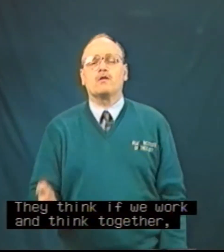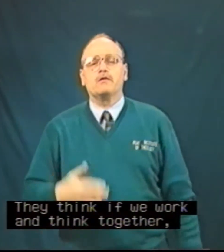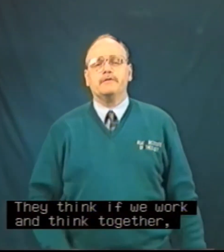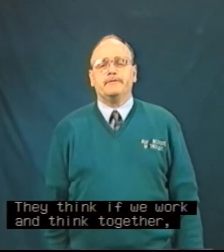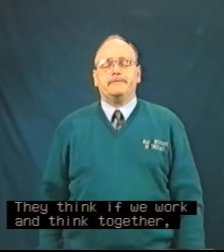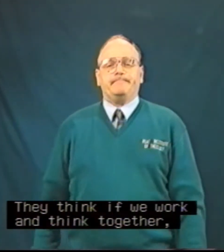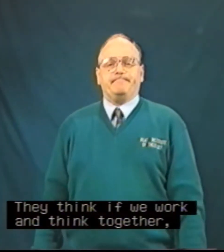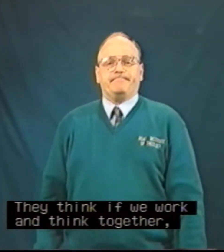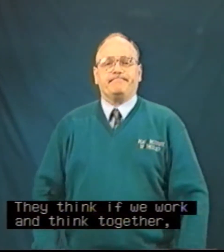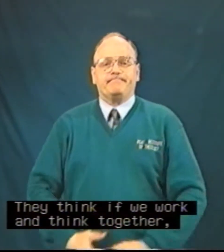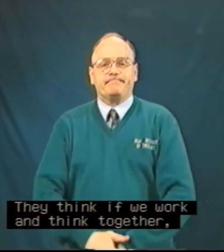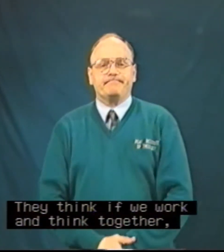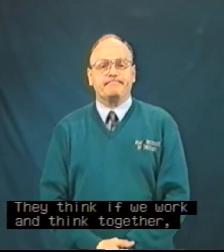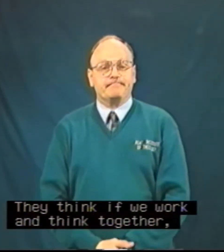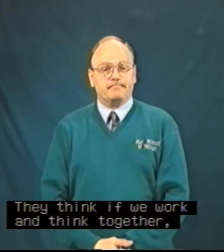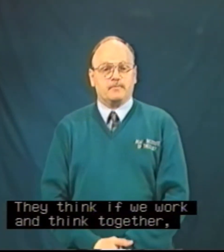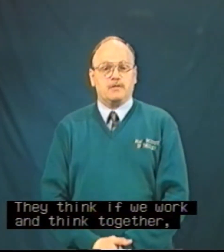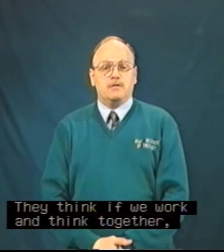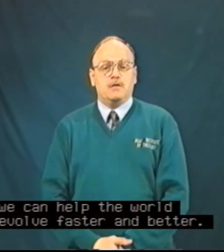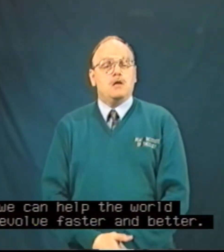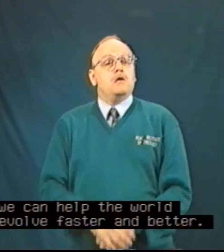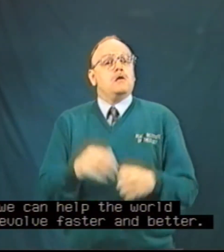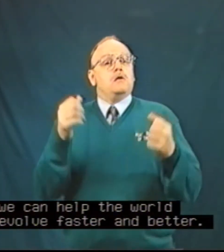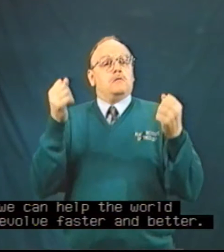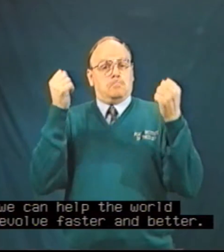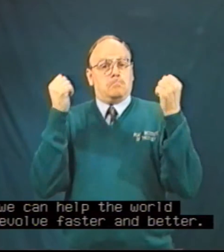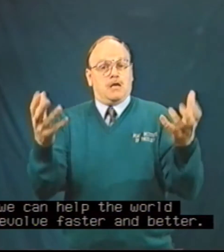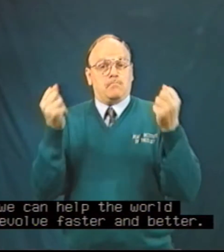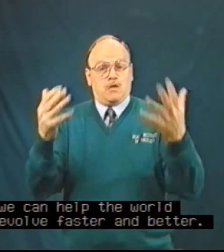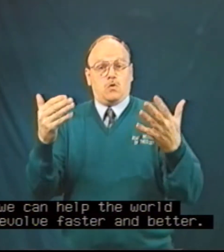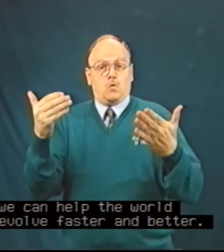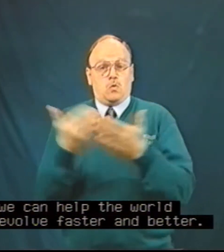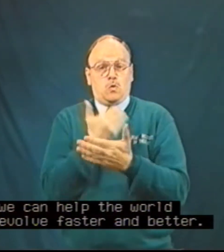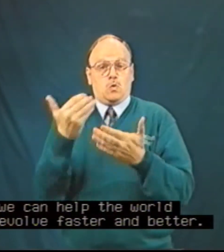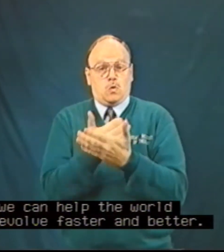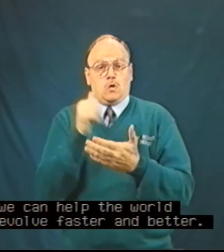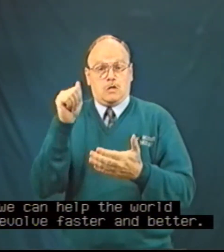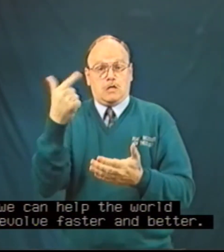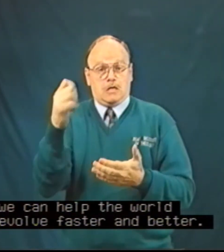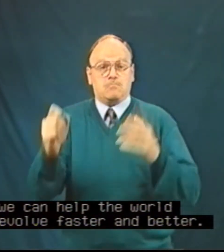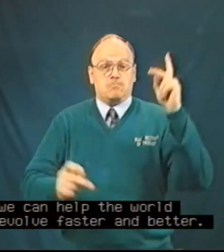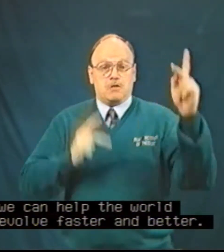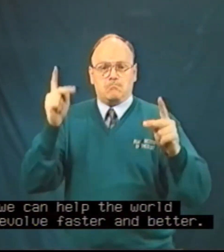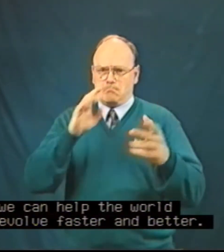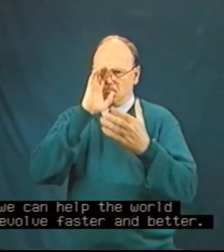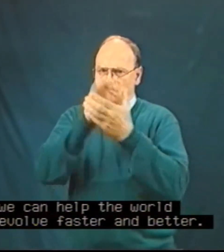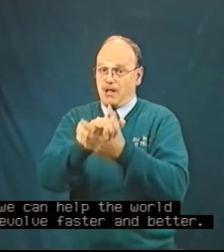They think if we work and think together, we can help save the world, evolve faster and better.